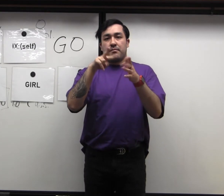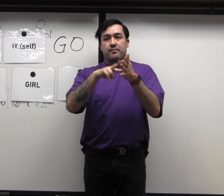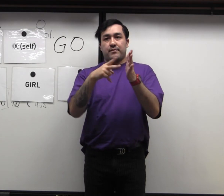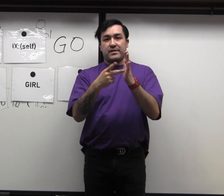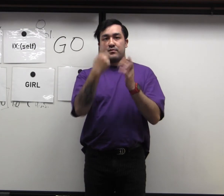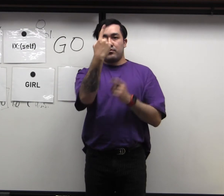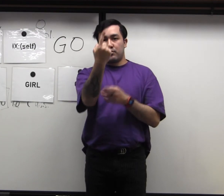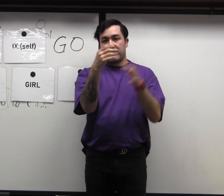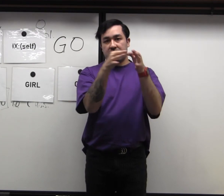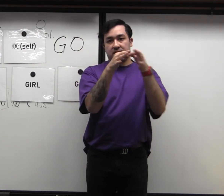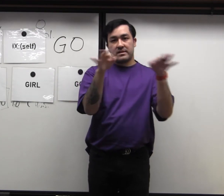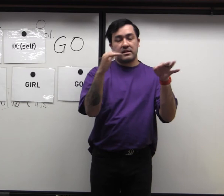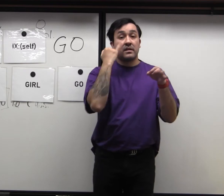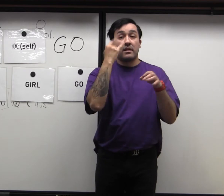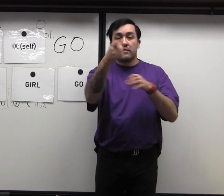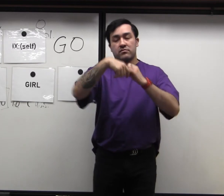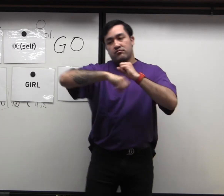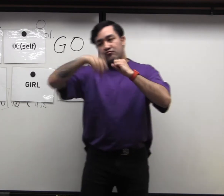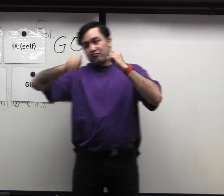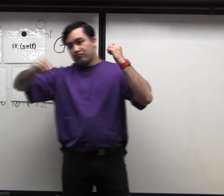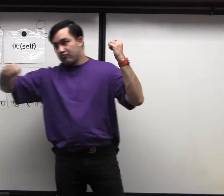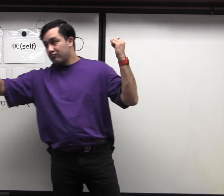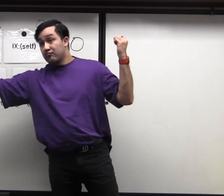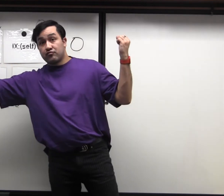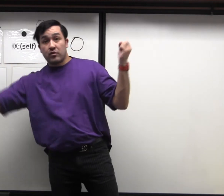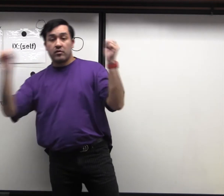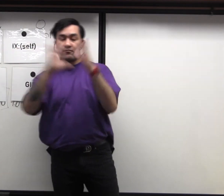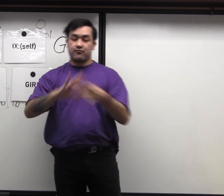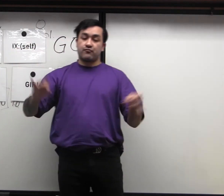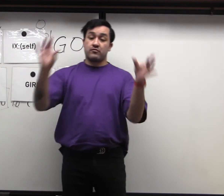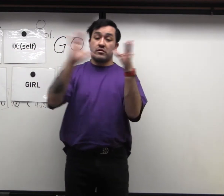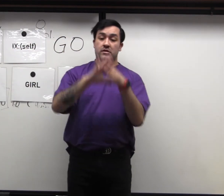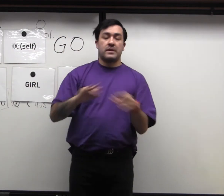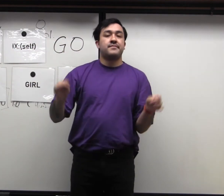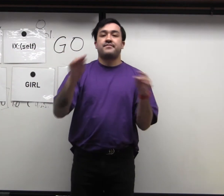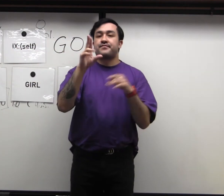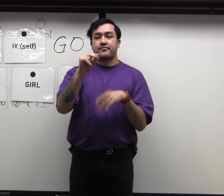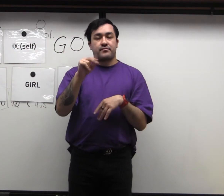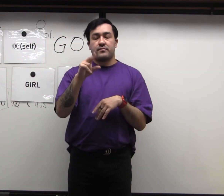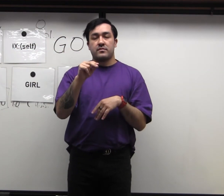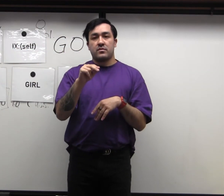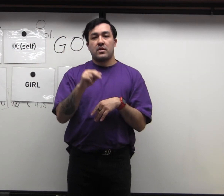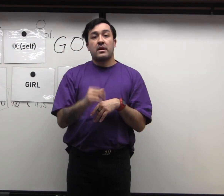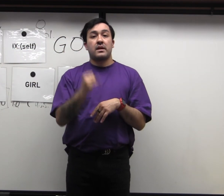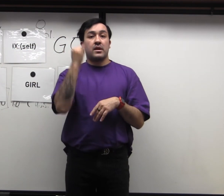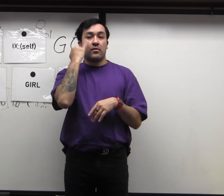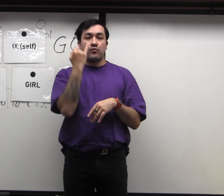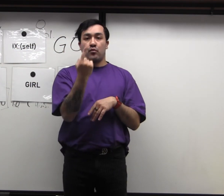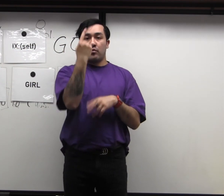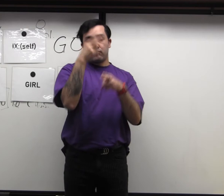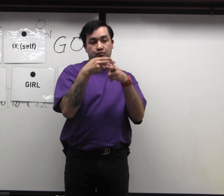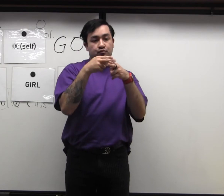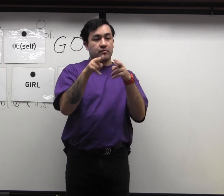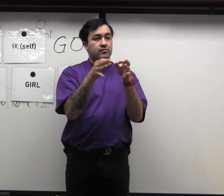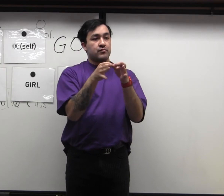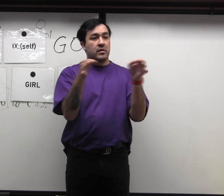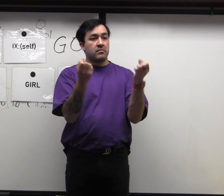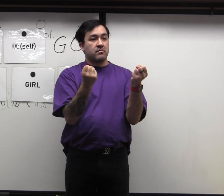instead of using the sign pass. But remember, that's for short sentences, a singular comment, not for lengthy,